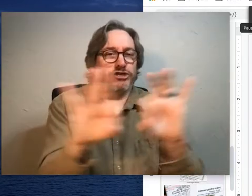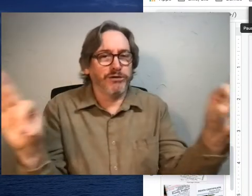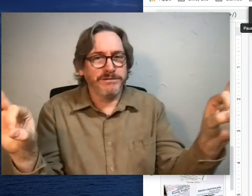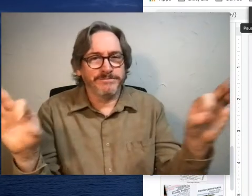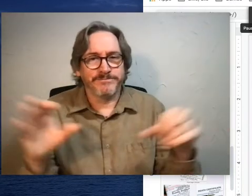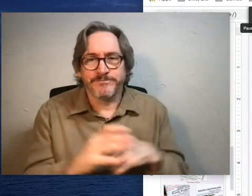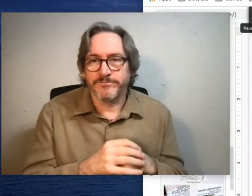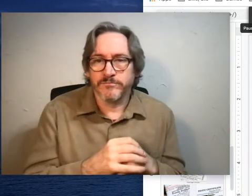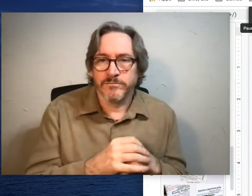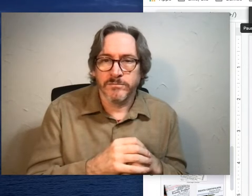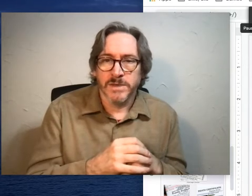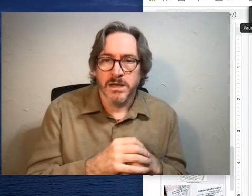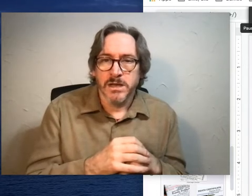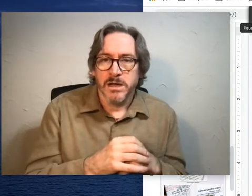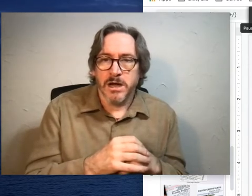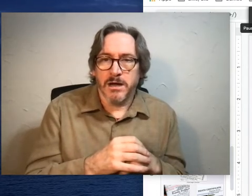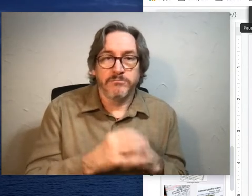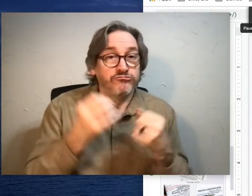College degree.